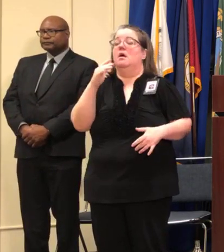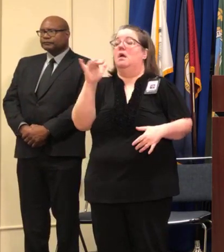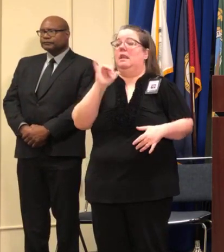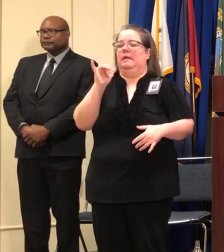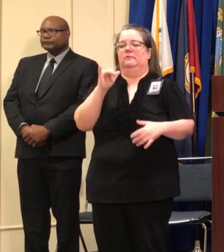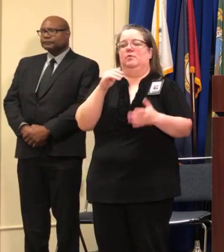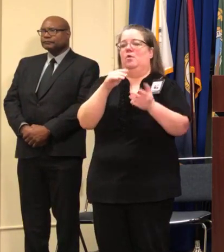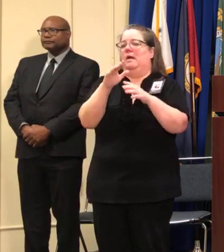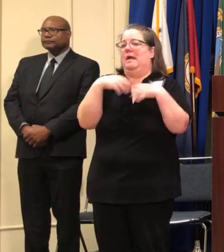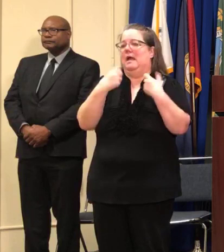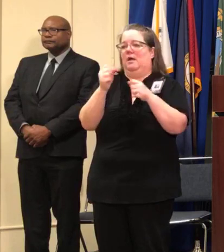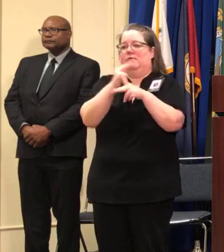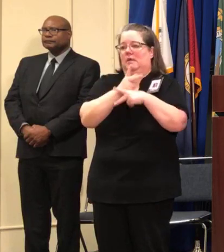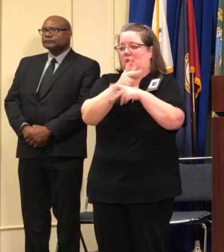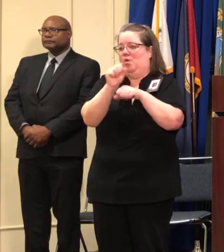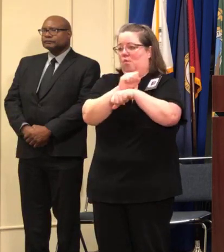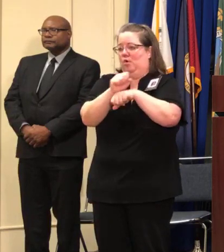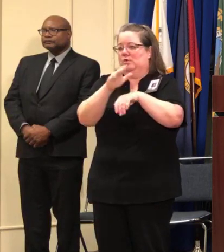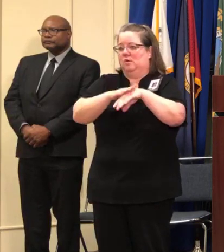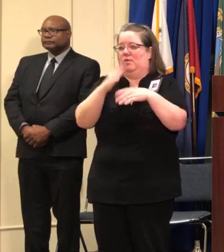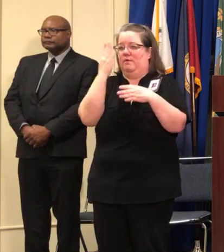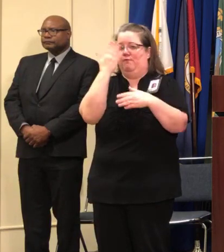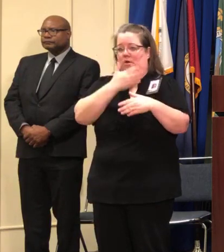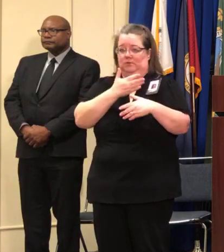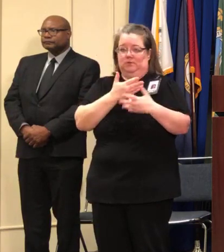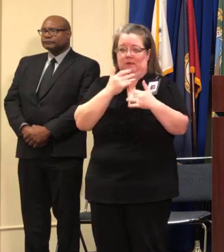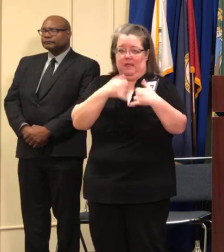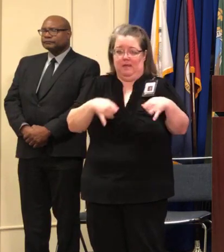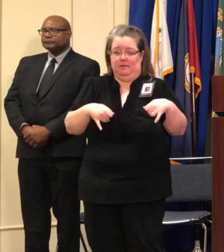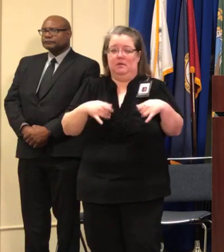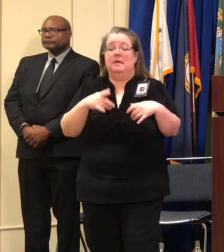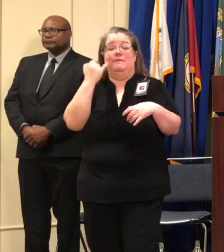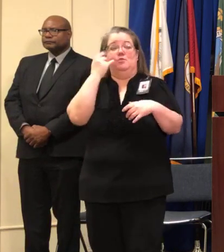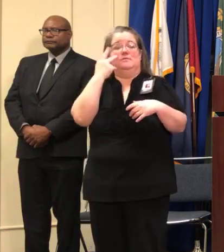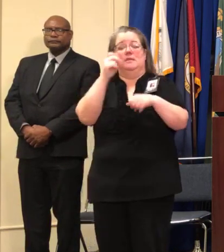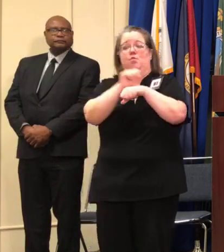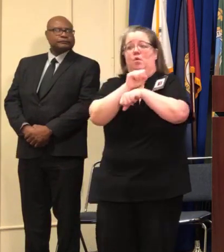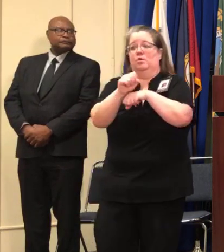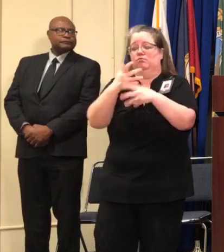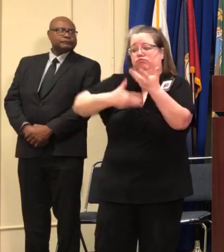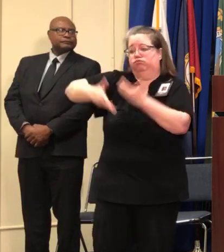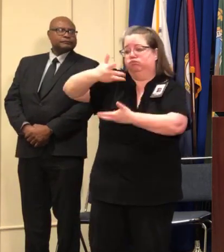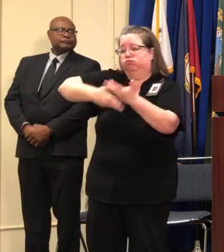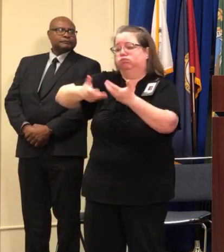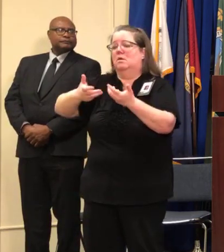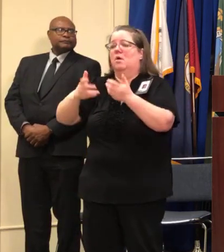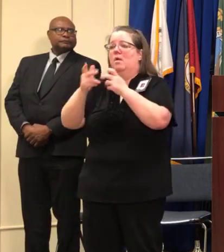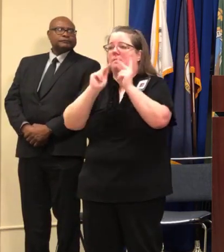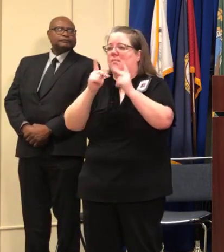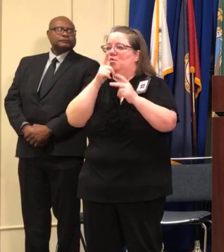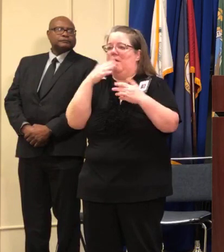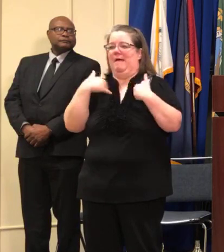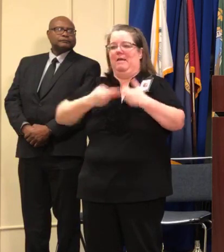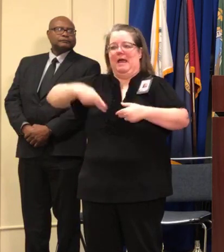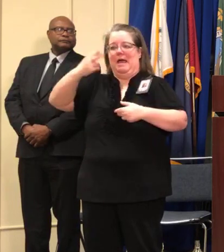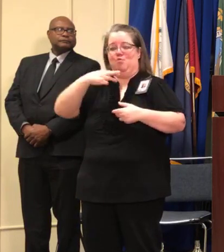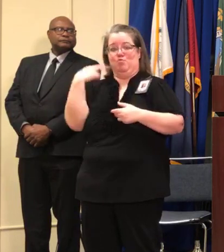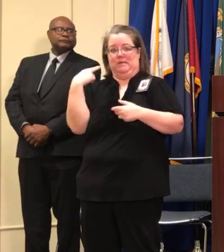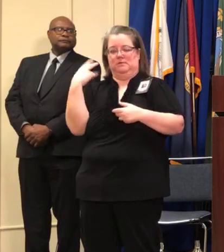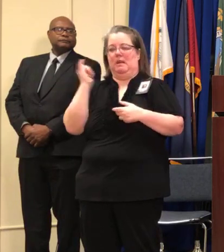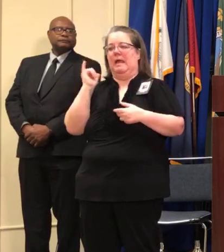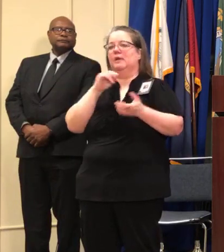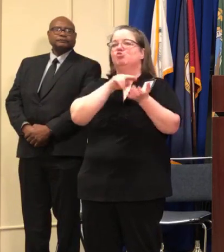healthcare workers. The other is when you see frontline personnel who are interfacing with individuals who are very high risk. So if